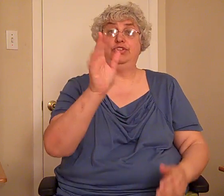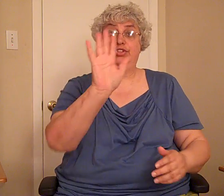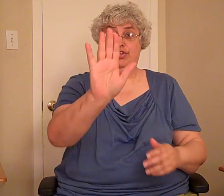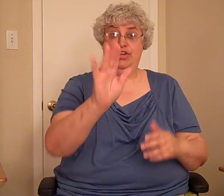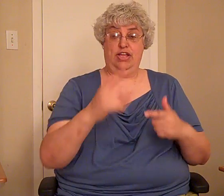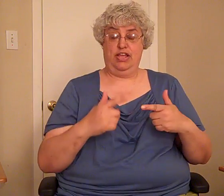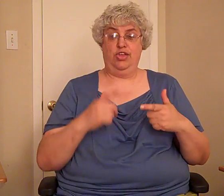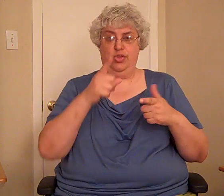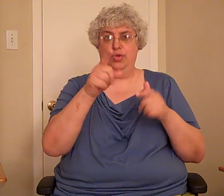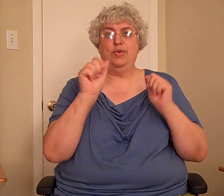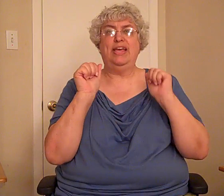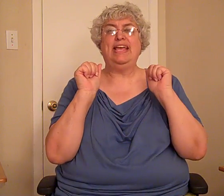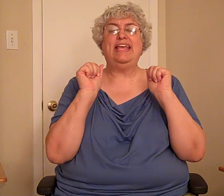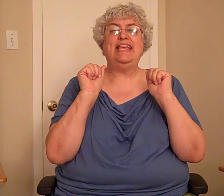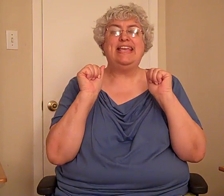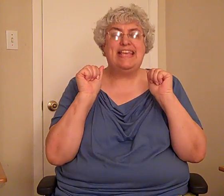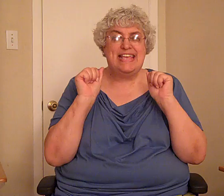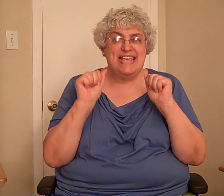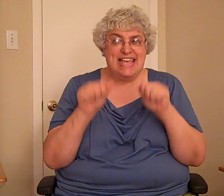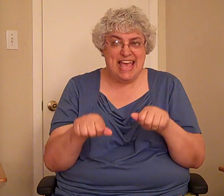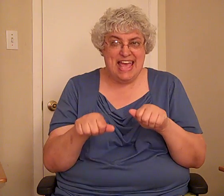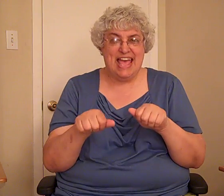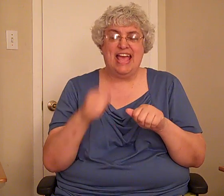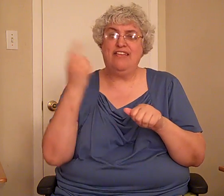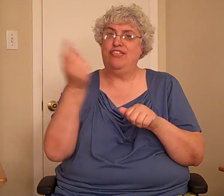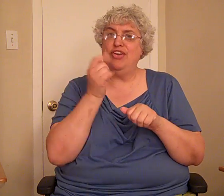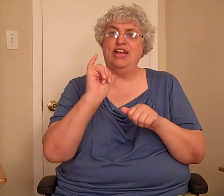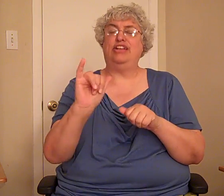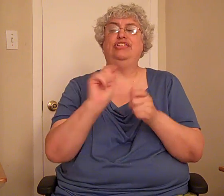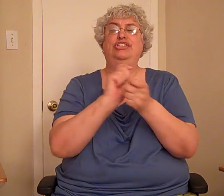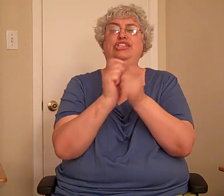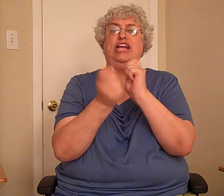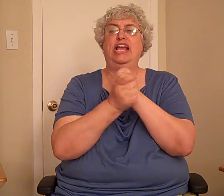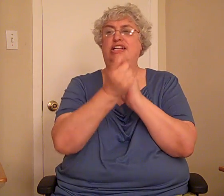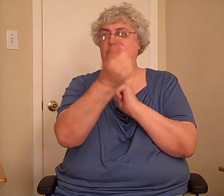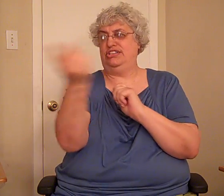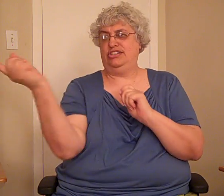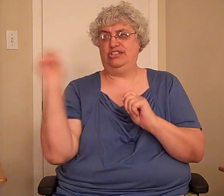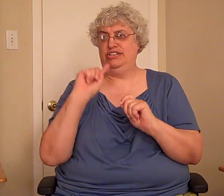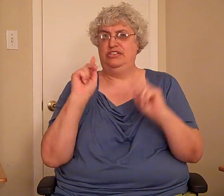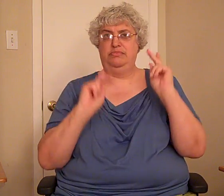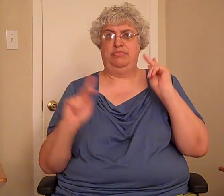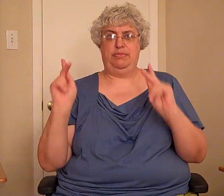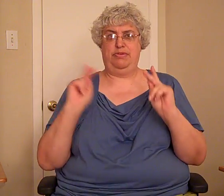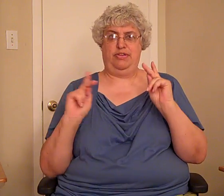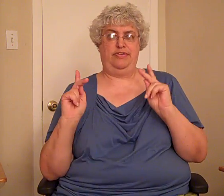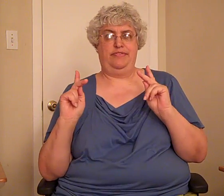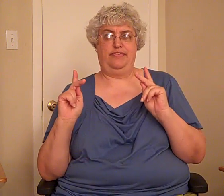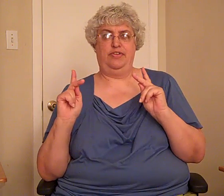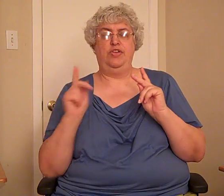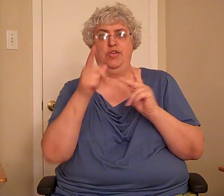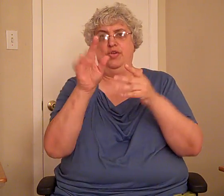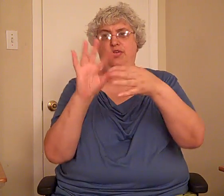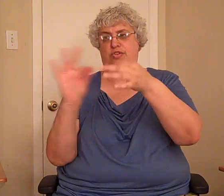to dramatically and forever change the direction of the life within the lives of the people that you touch with your